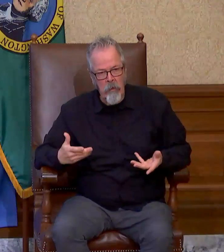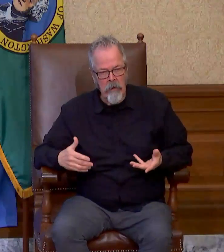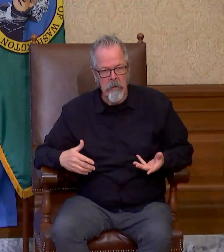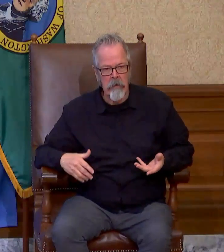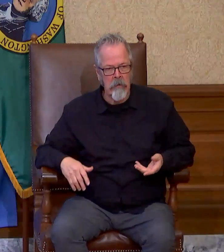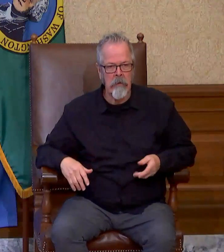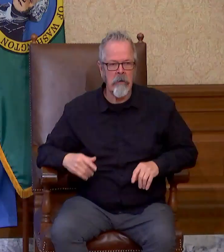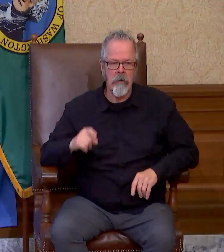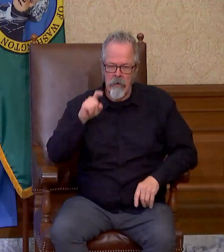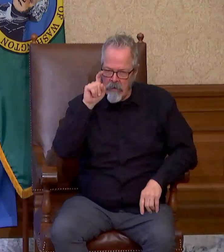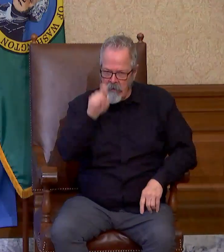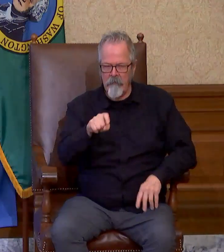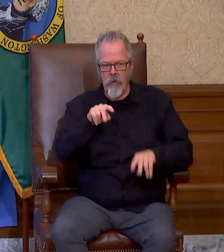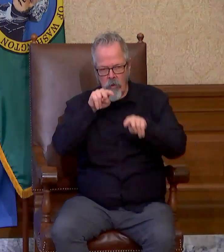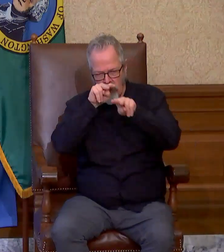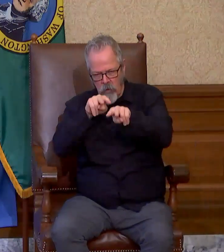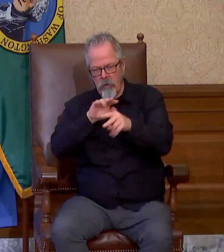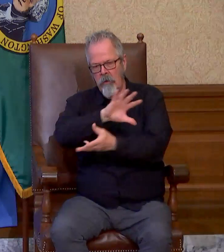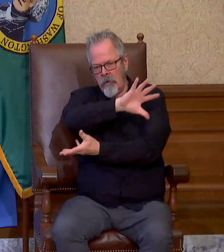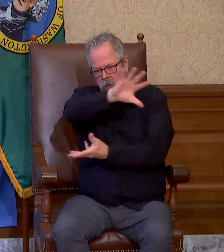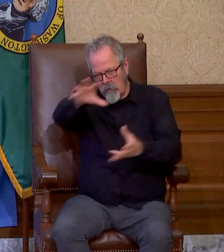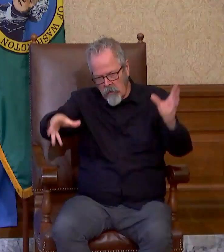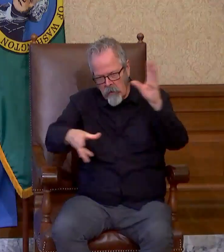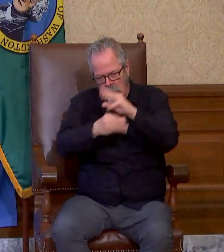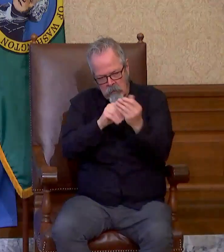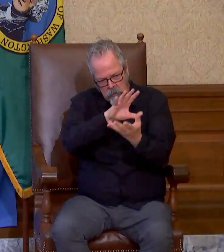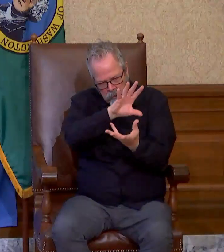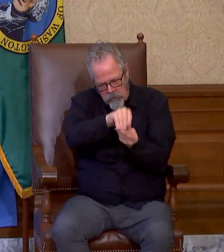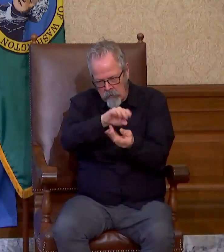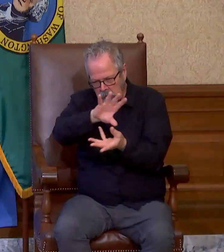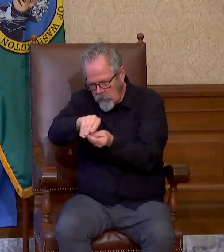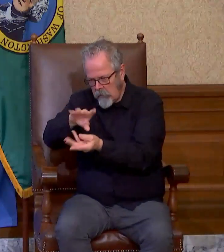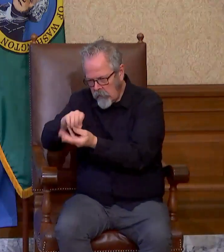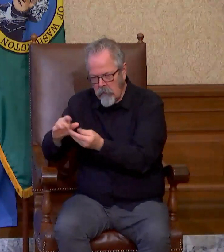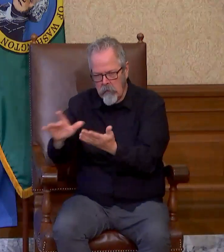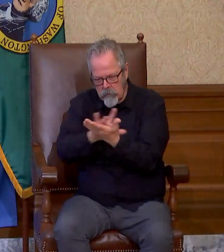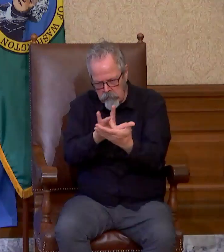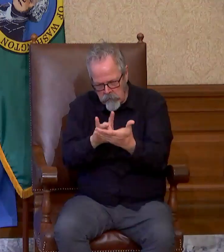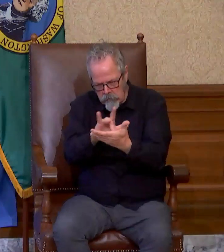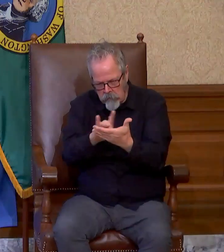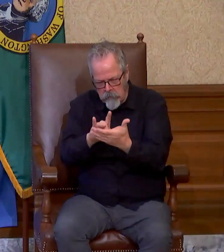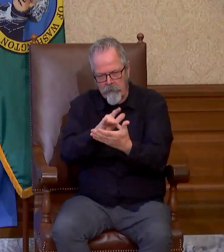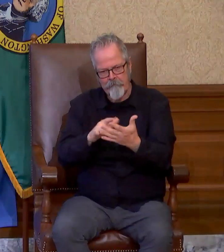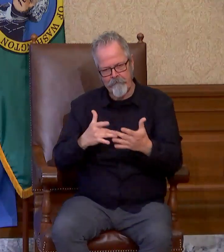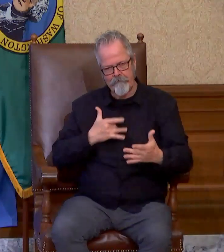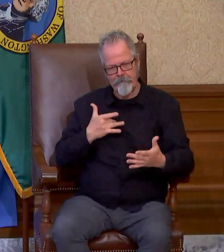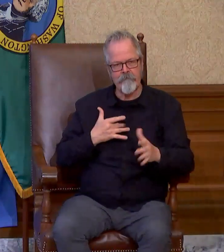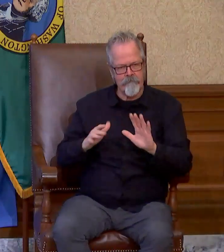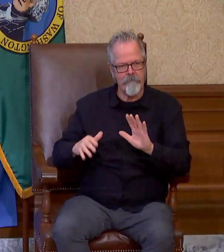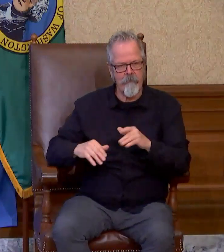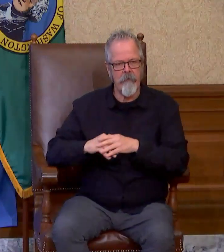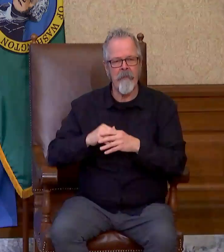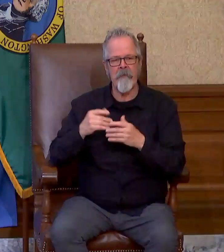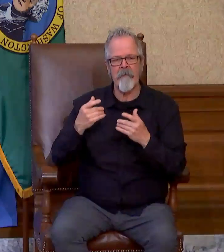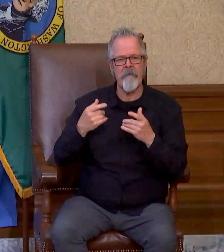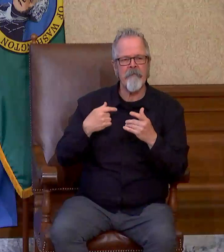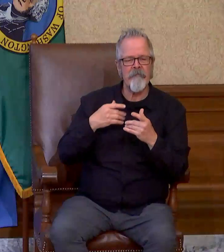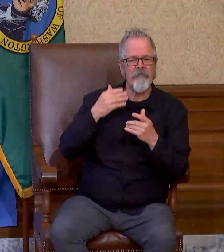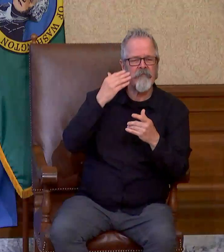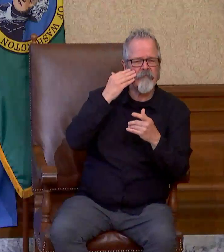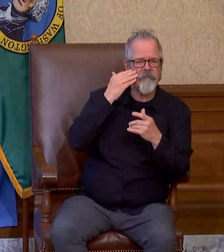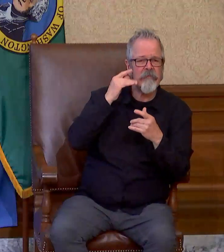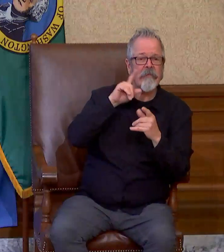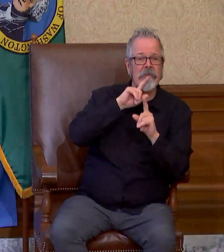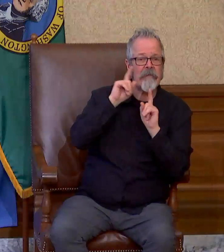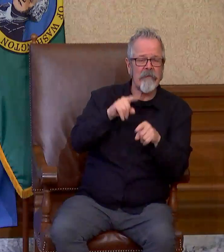be comforting if you can say, just doctor, give me the number to tell whether I got a problem or not. But that just doesn't work in our human health. We got to know